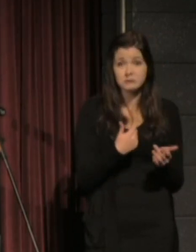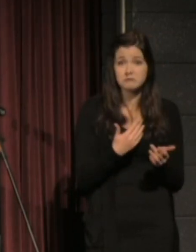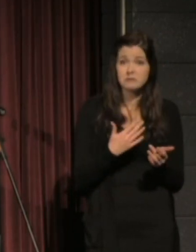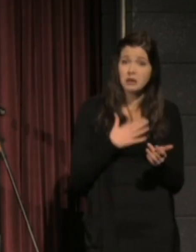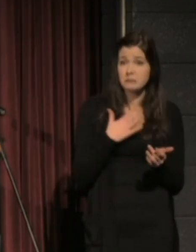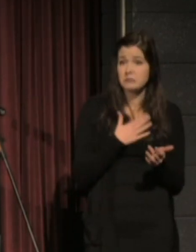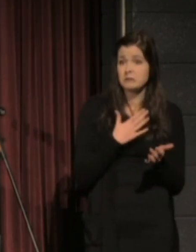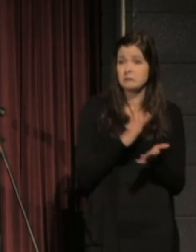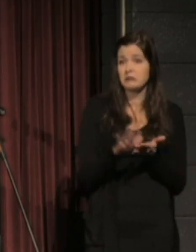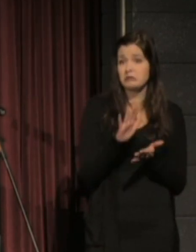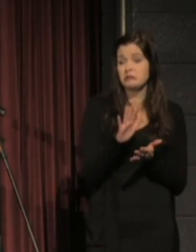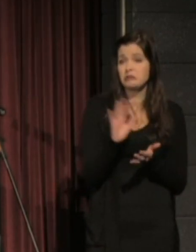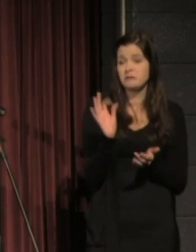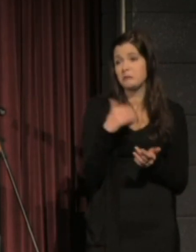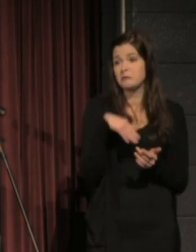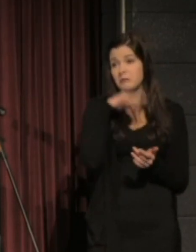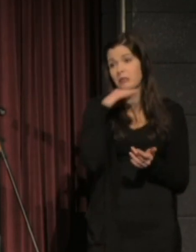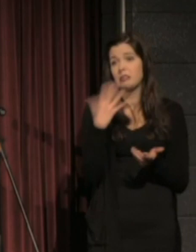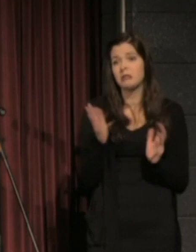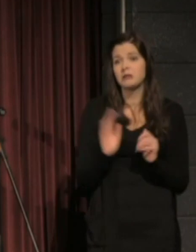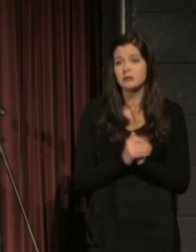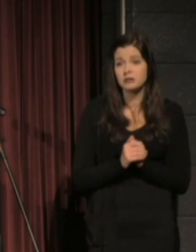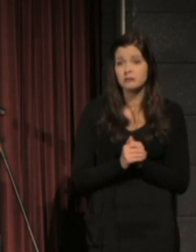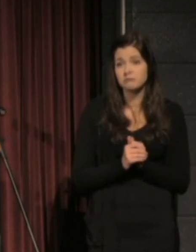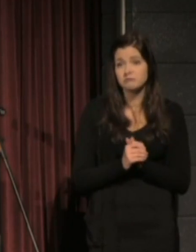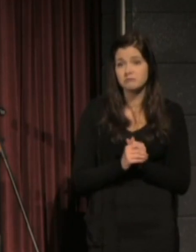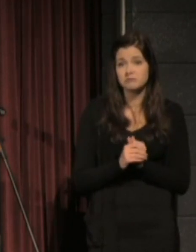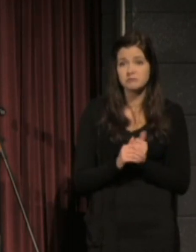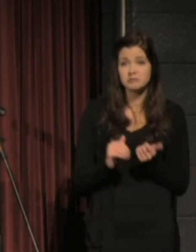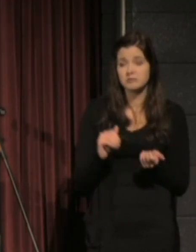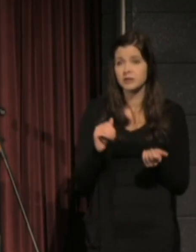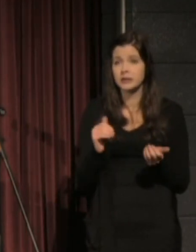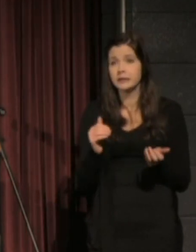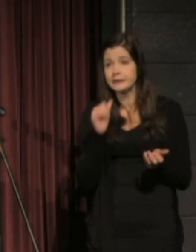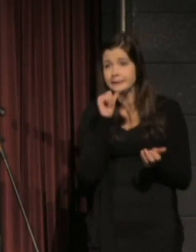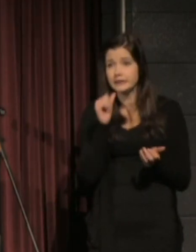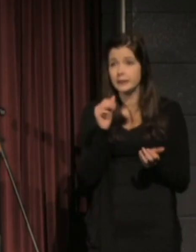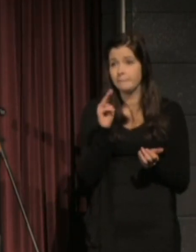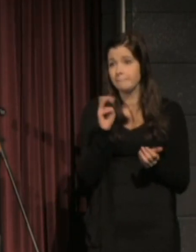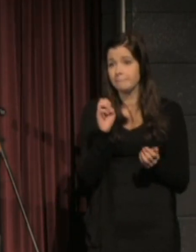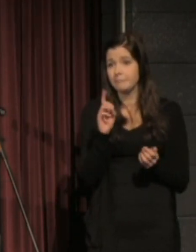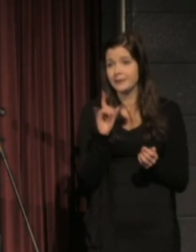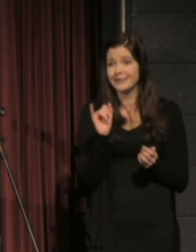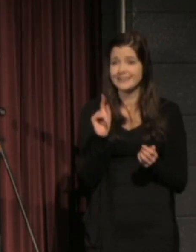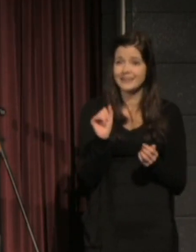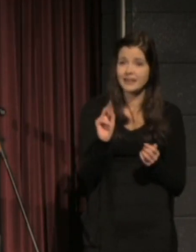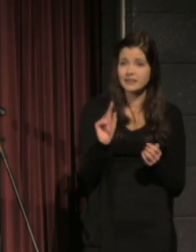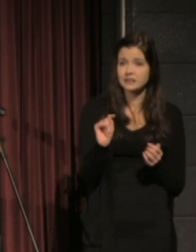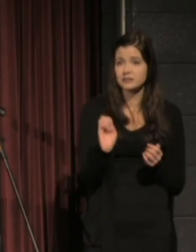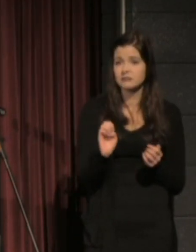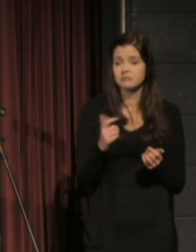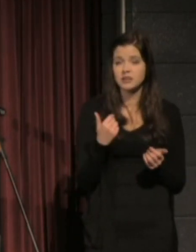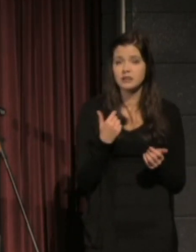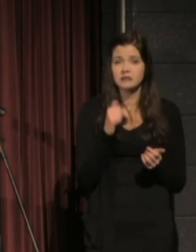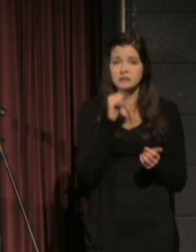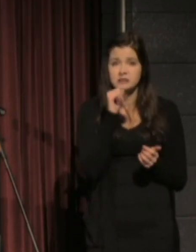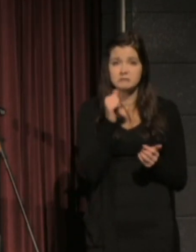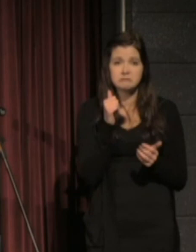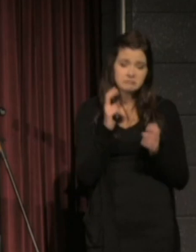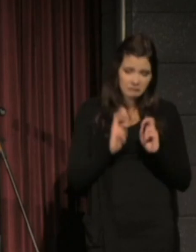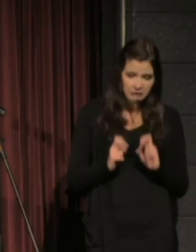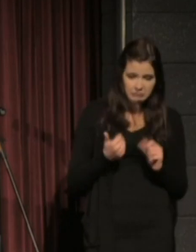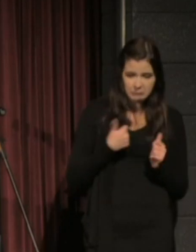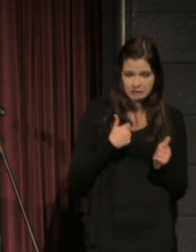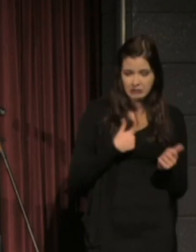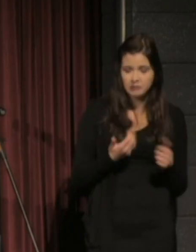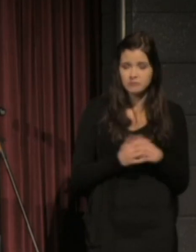I was full, and that's about it. I definitely never meditated. I never stopped to evaluate how I was doing on a personal level.